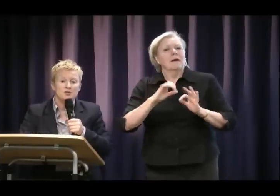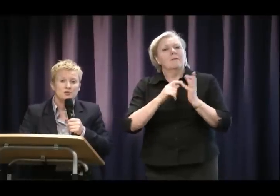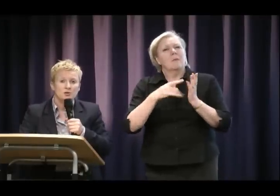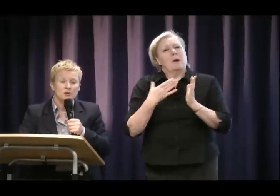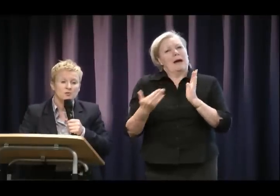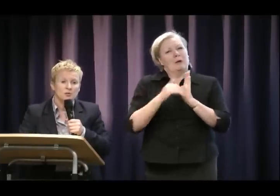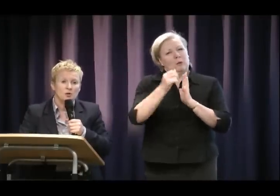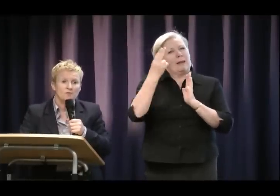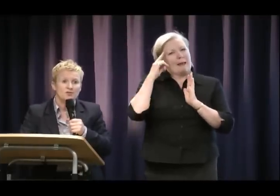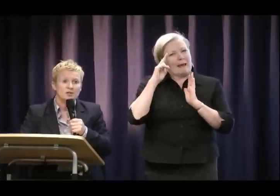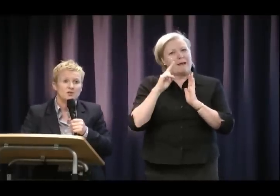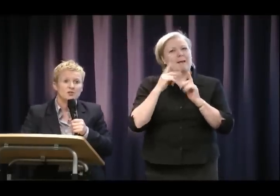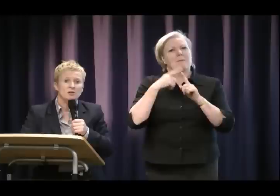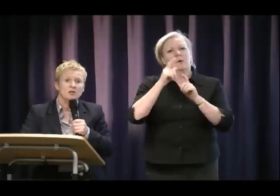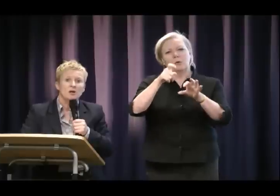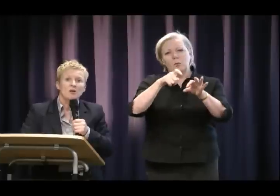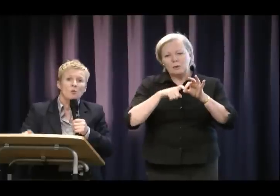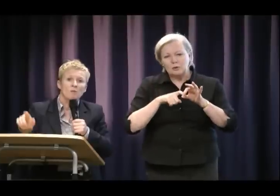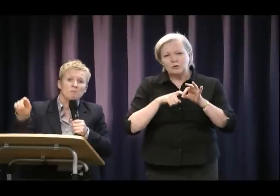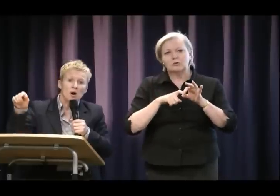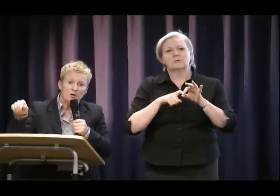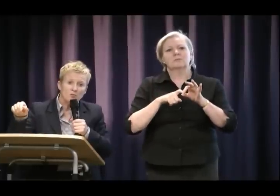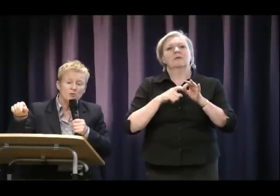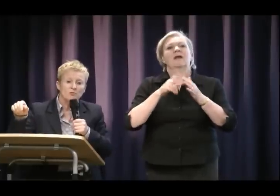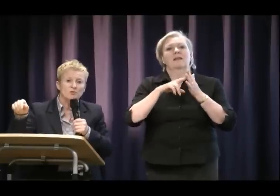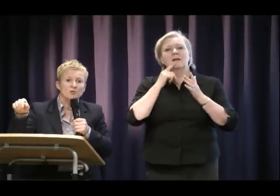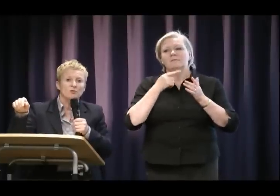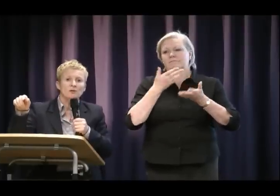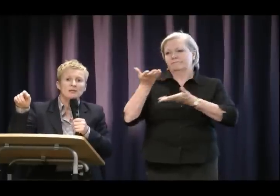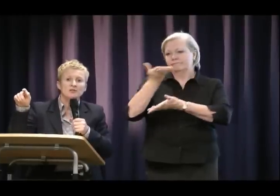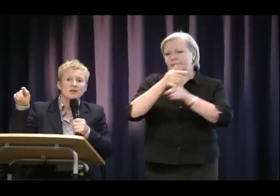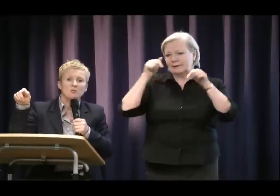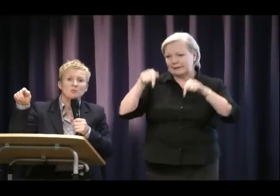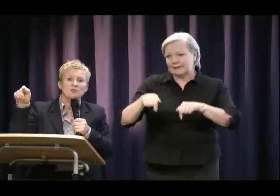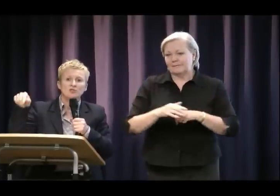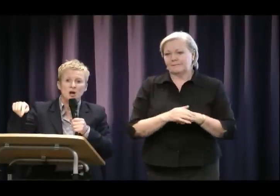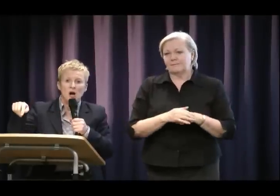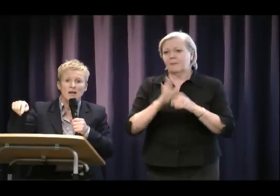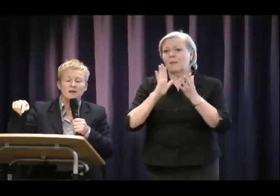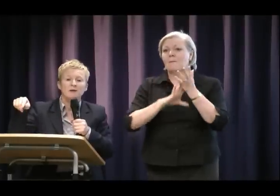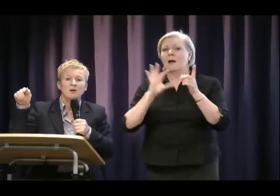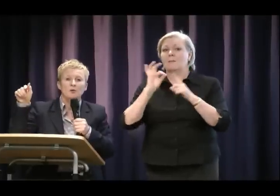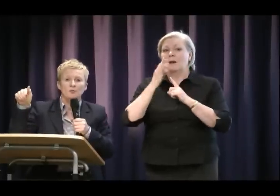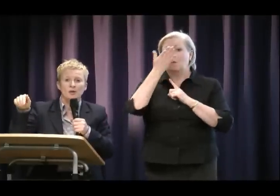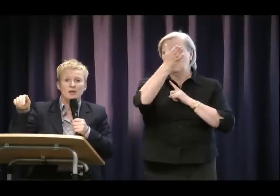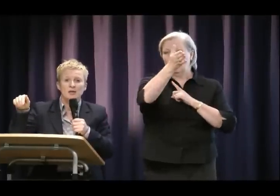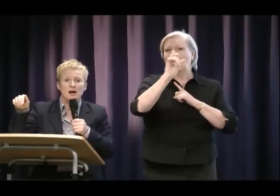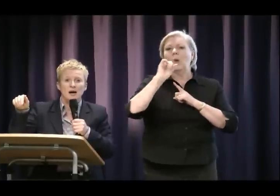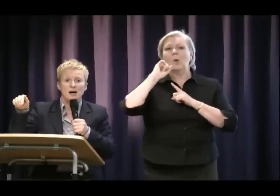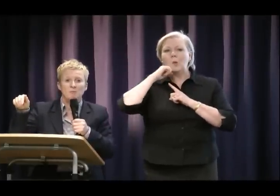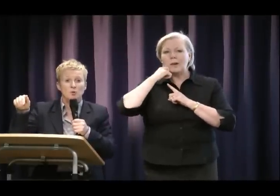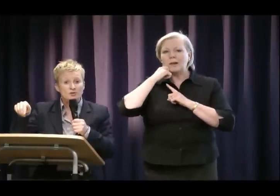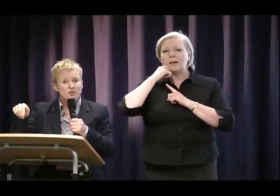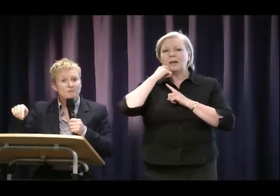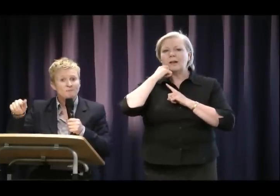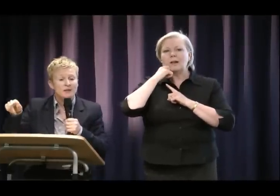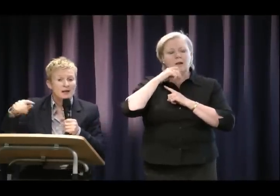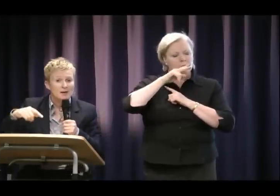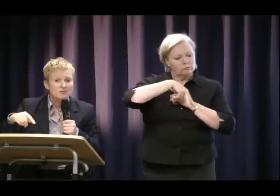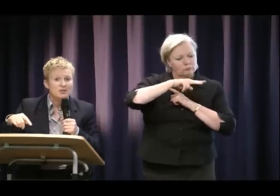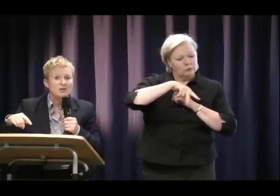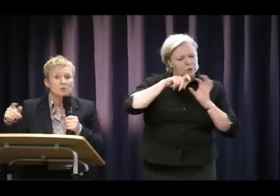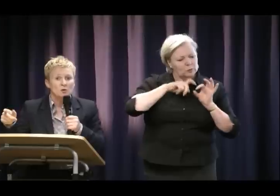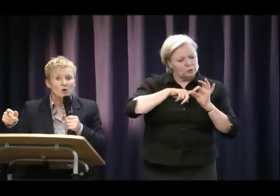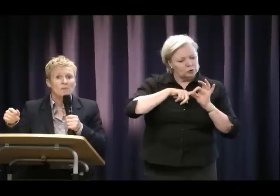that into the conversation. What Michael will do is he will sign the question